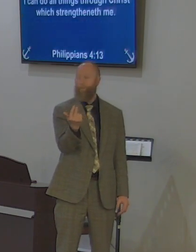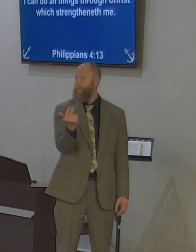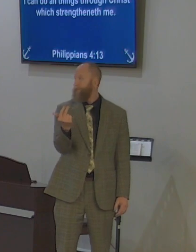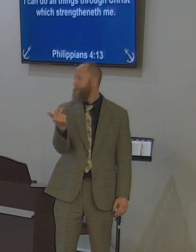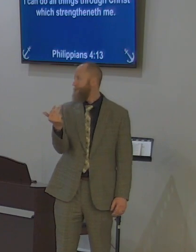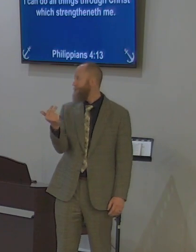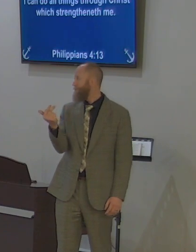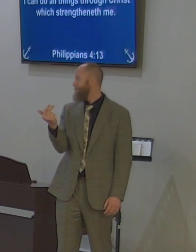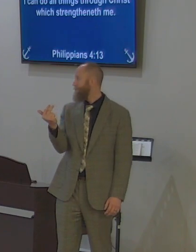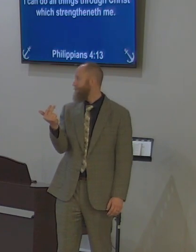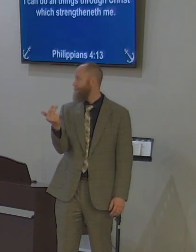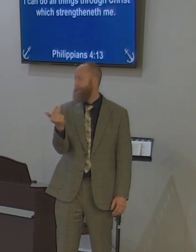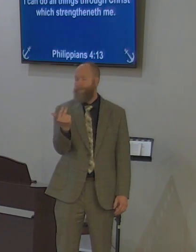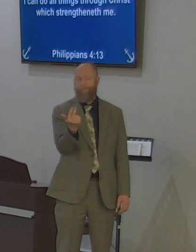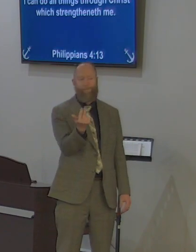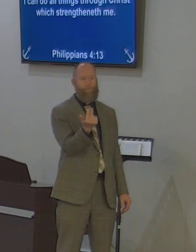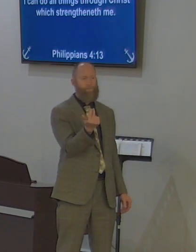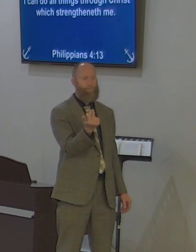Because here's what he learned,